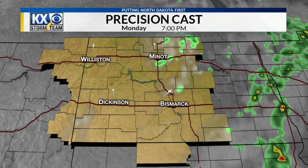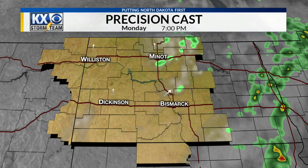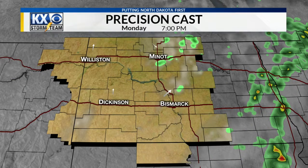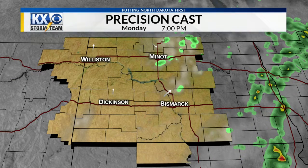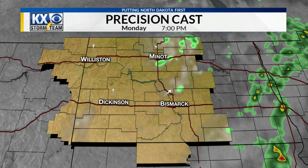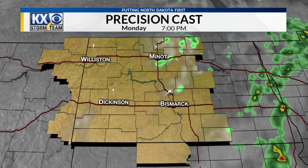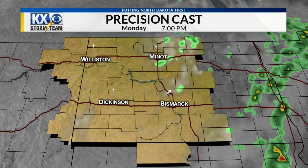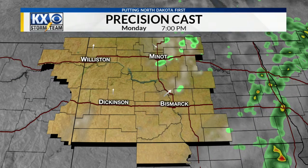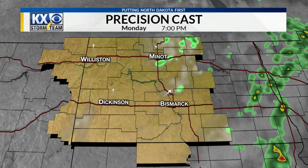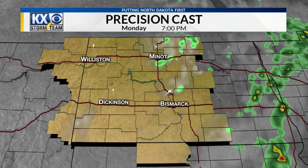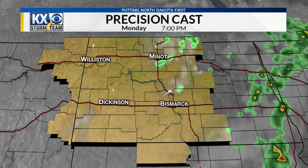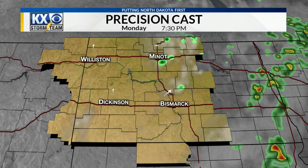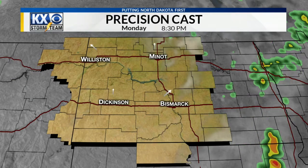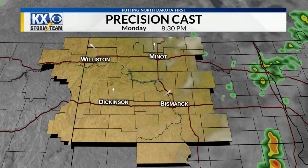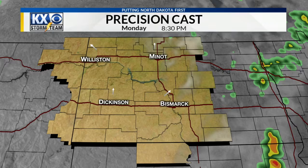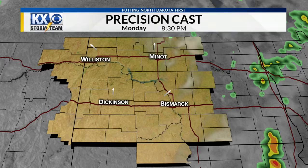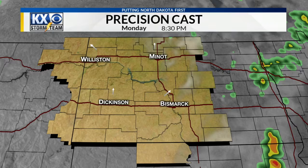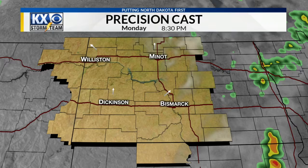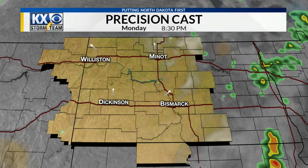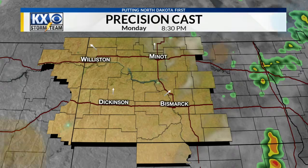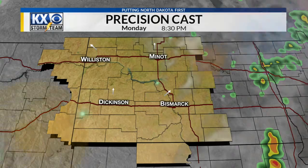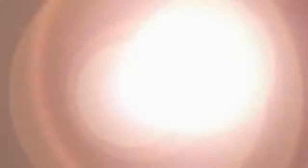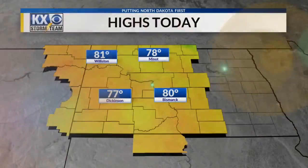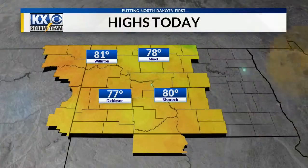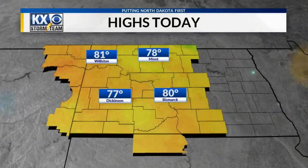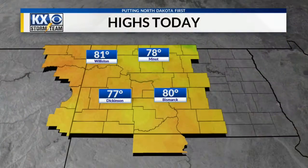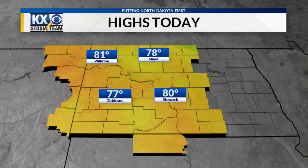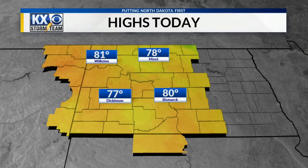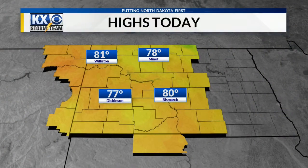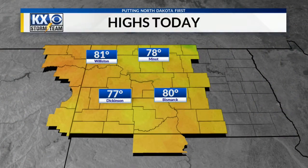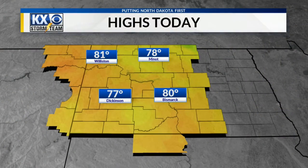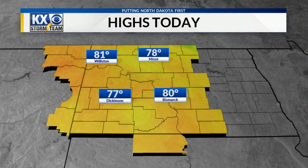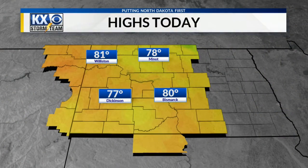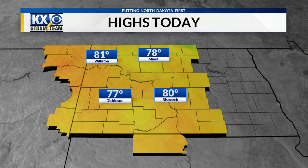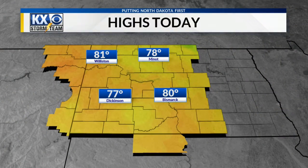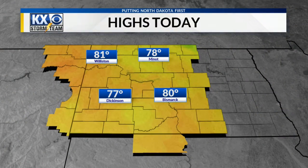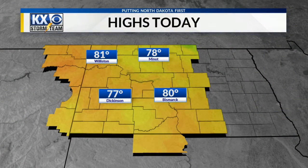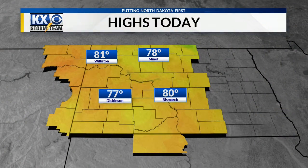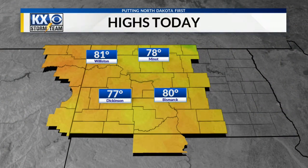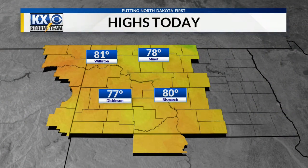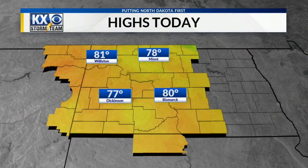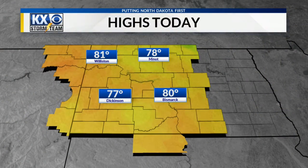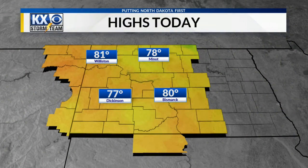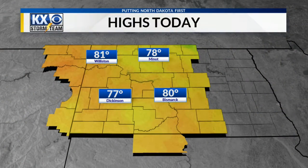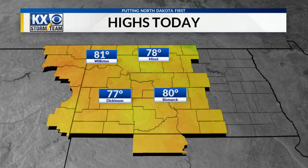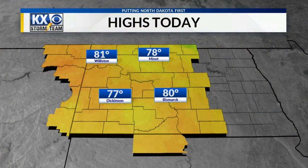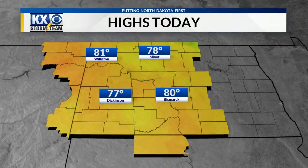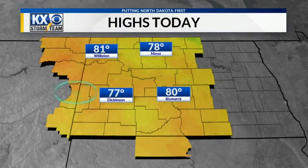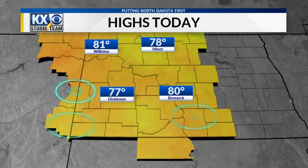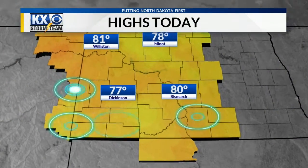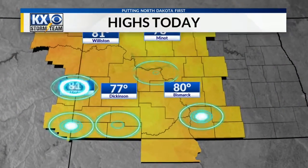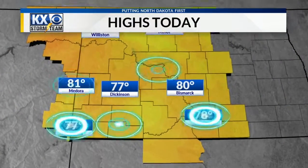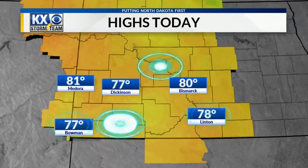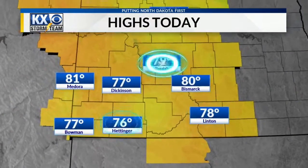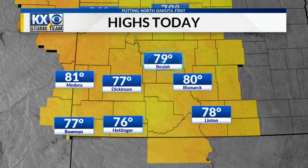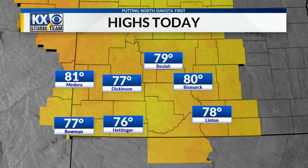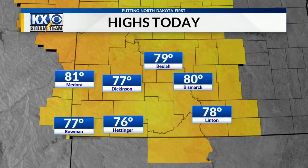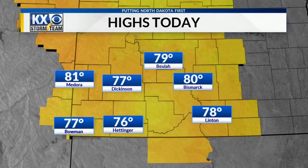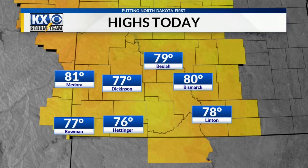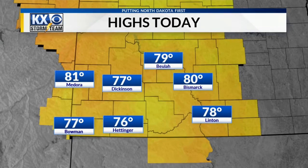sunshine, especially for folks in the west. And as far as your highs today, we're back in the 70s and the 80s, but mostly 70s for many of us. A lot of mid